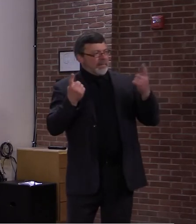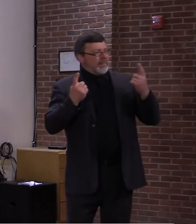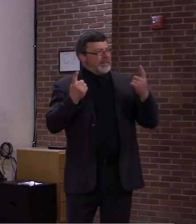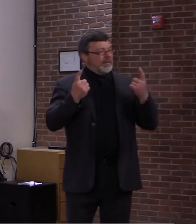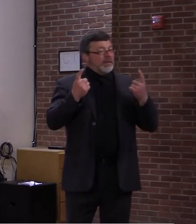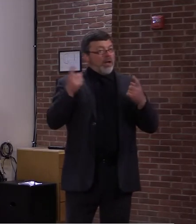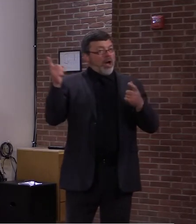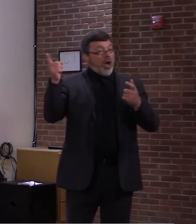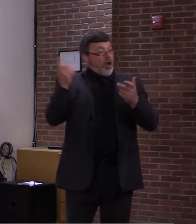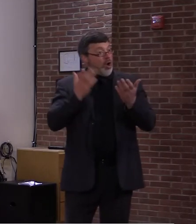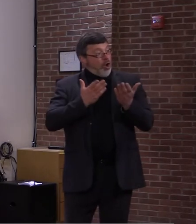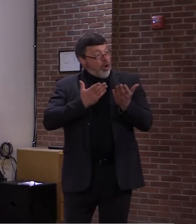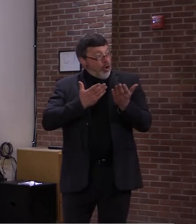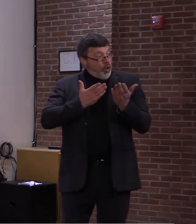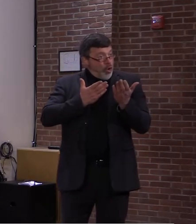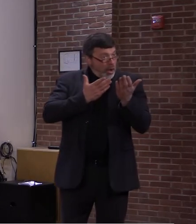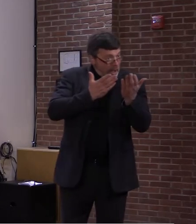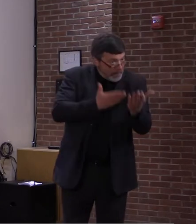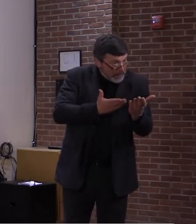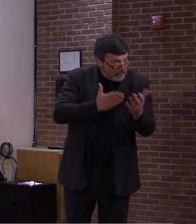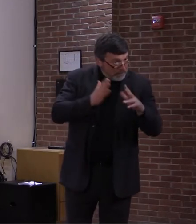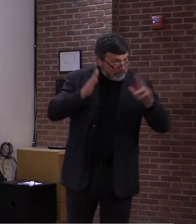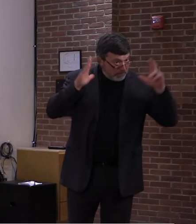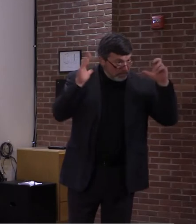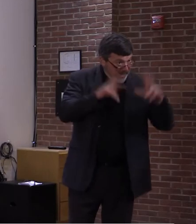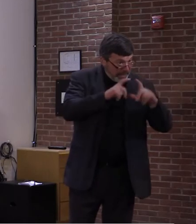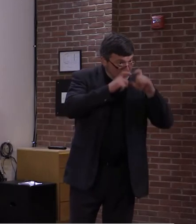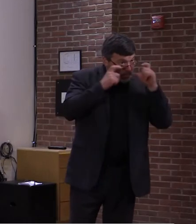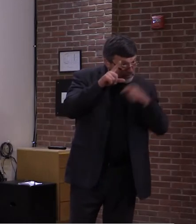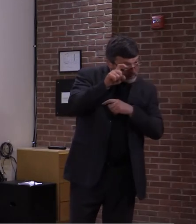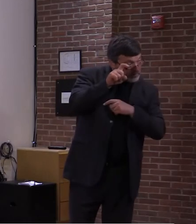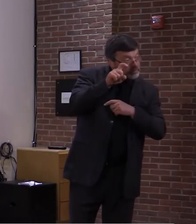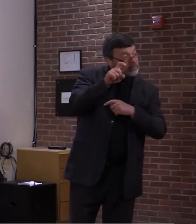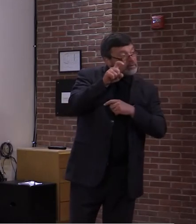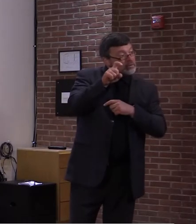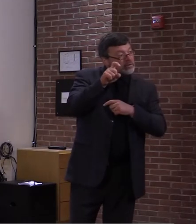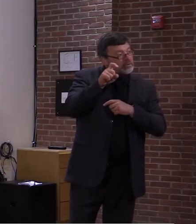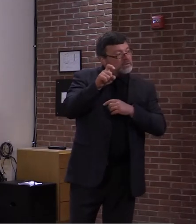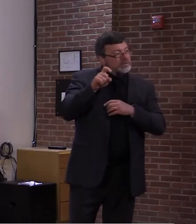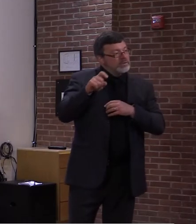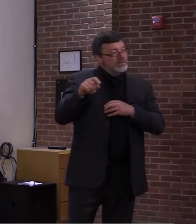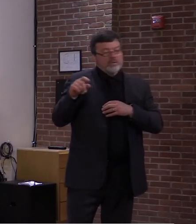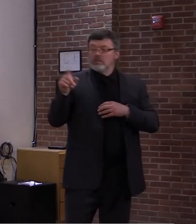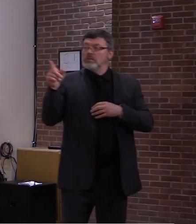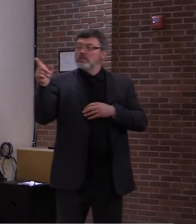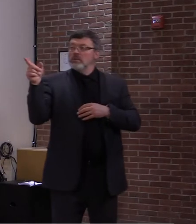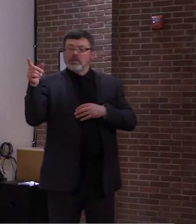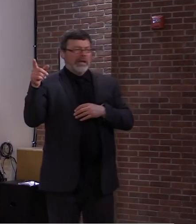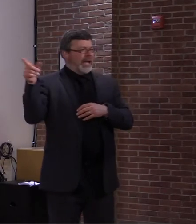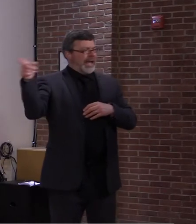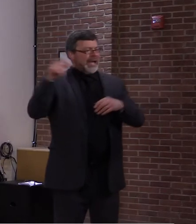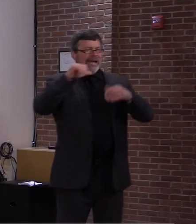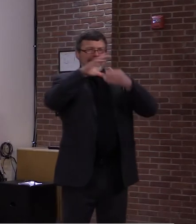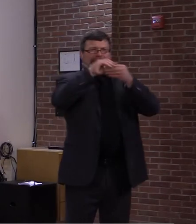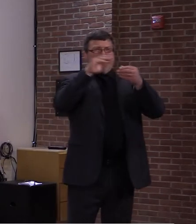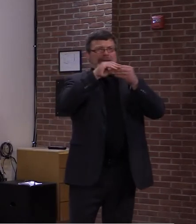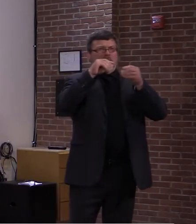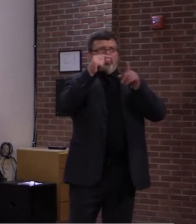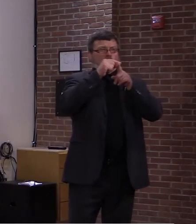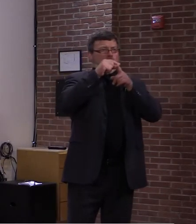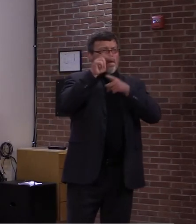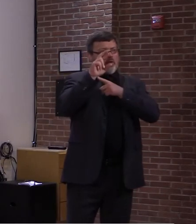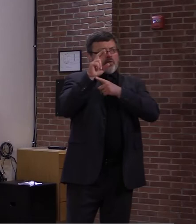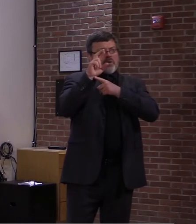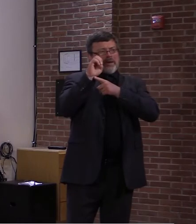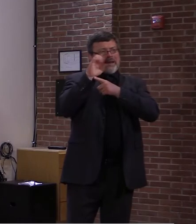mask? And is there a reason you're not using that terminology when you guys have used it in previous waves to describe what